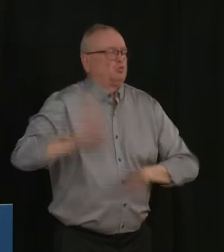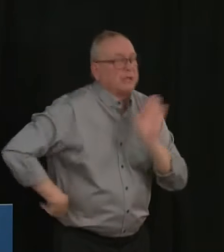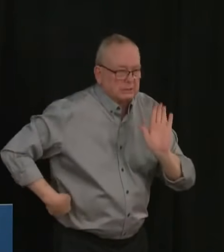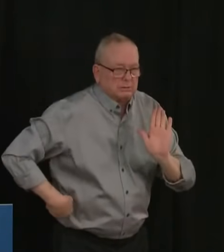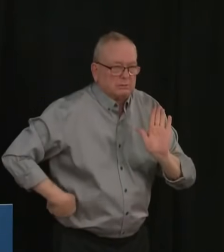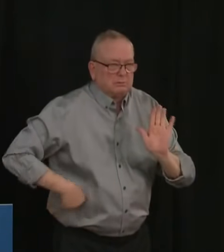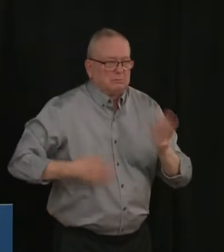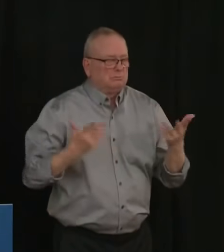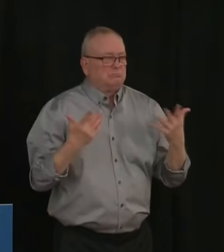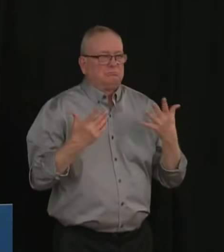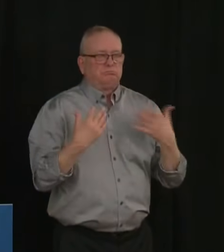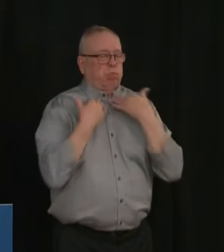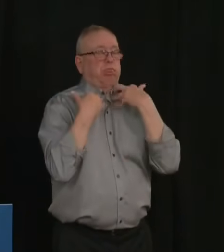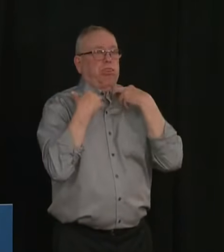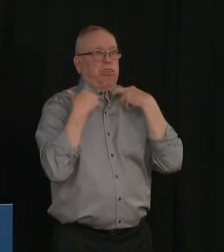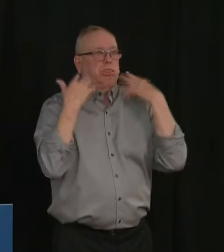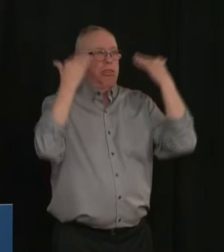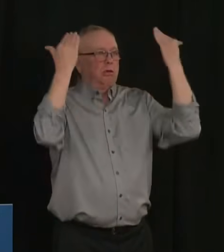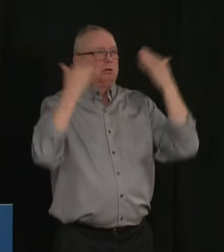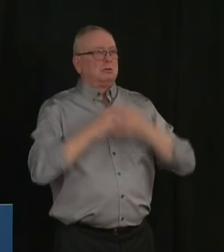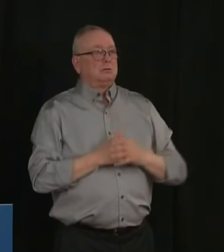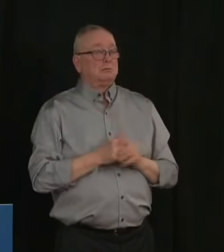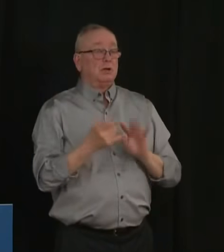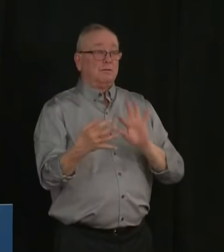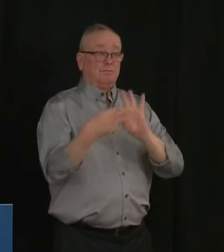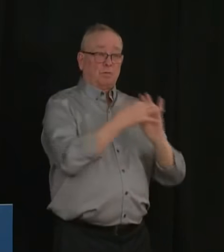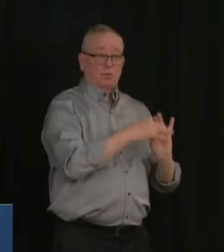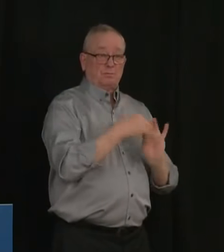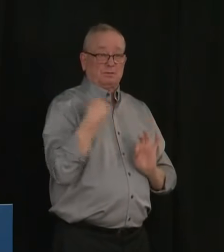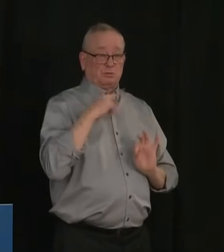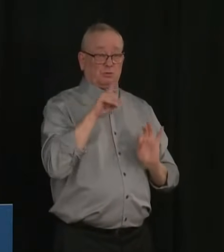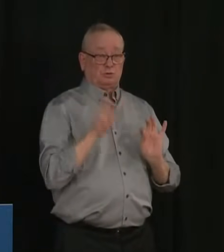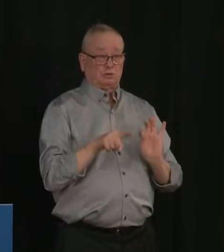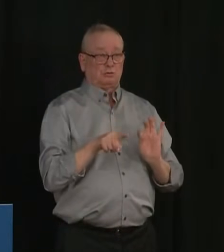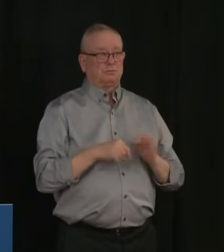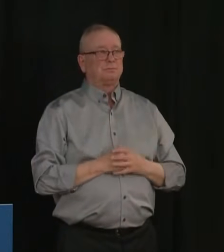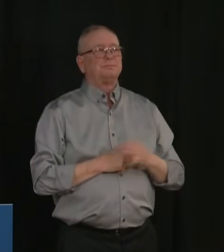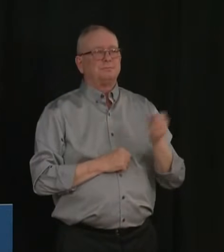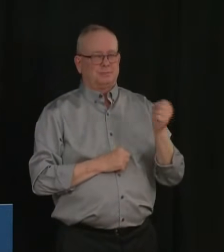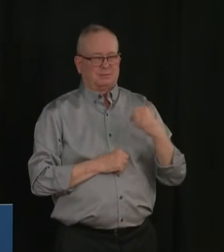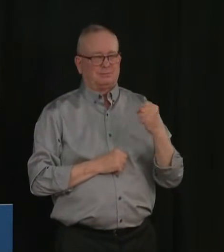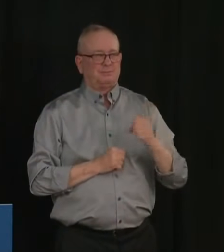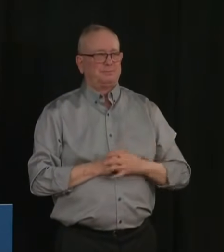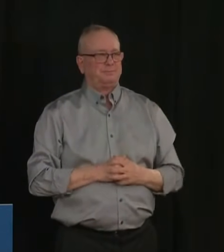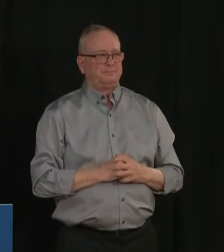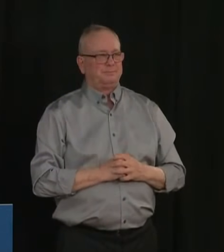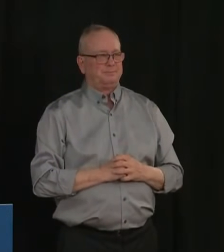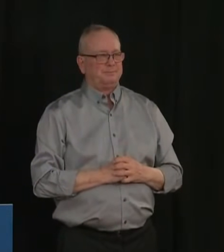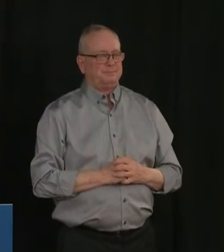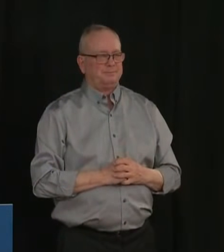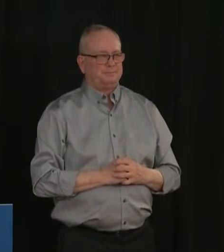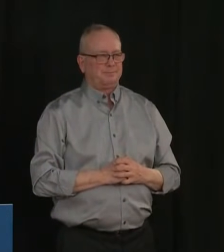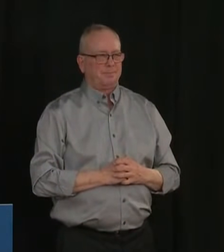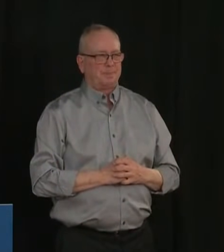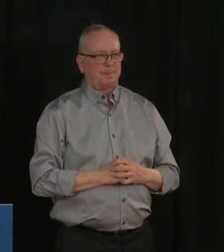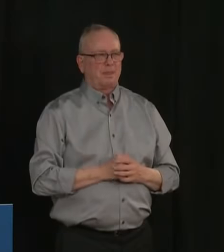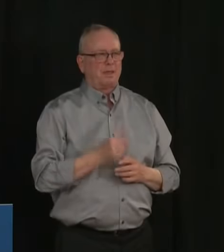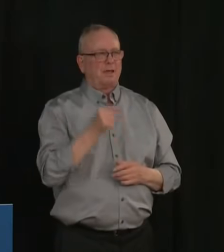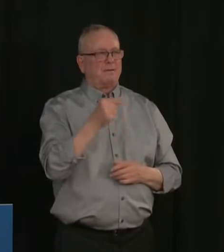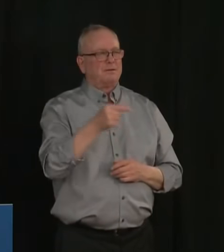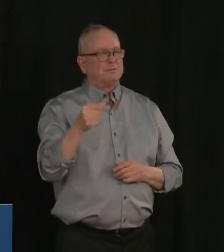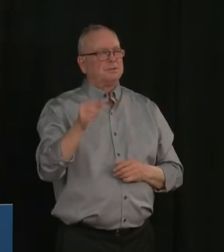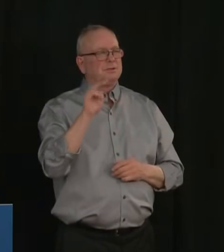there a follow-up question? Yeah, the government MLAs that are advocating against additional health